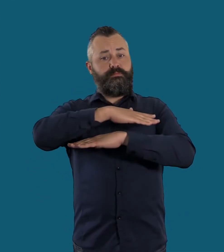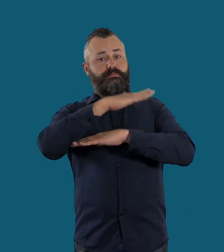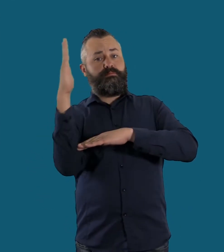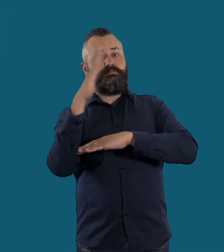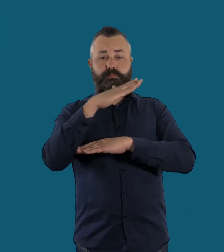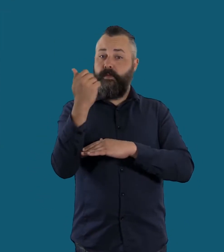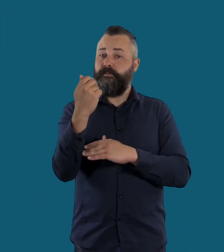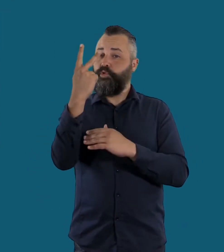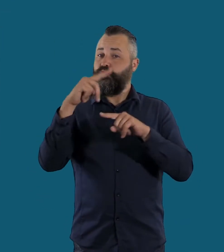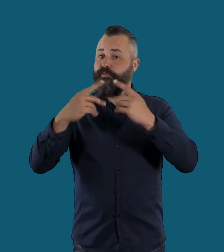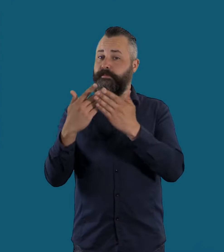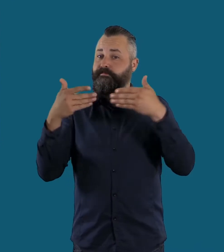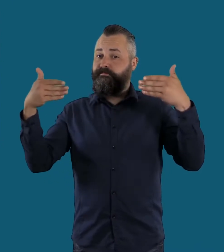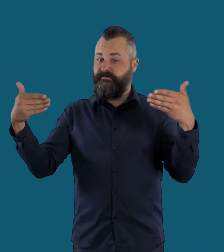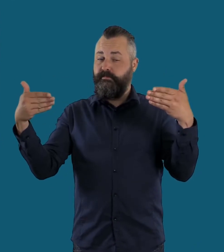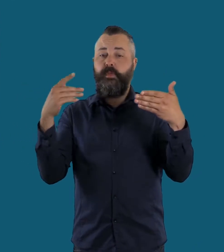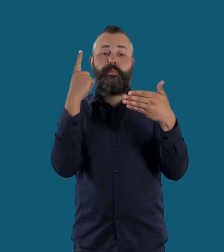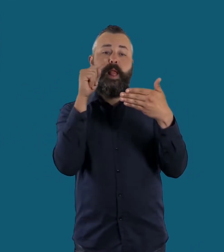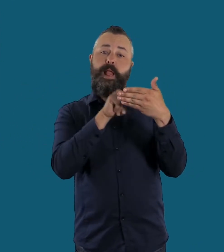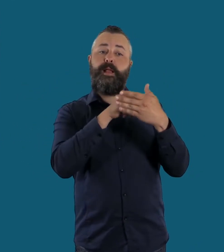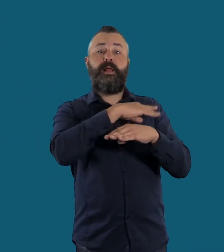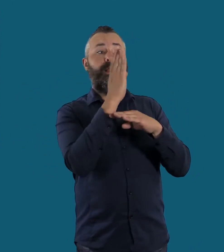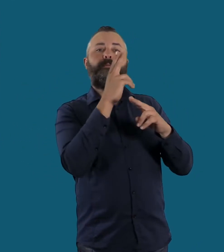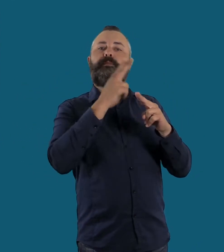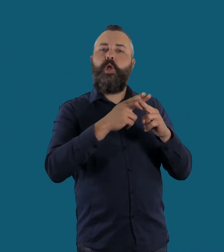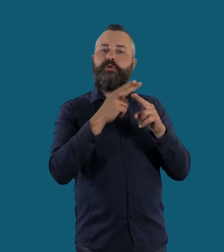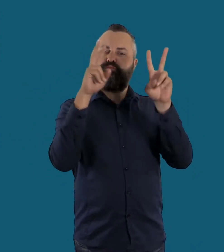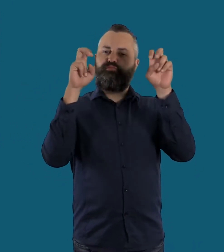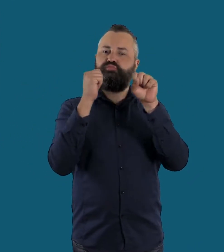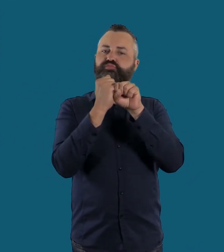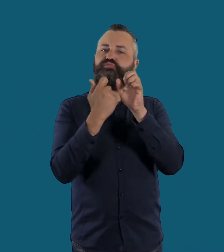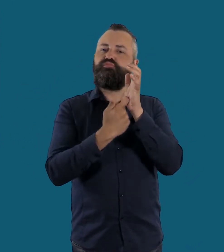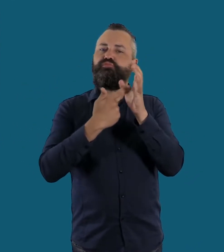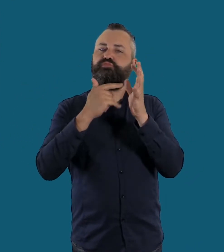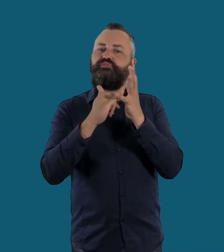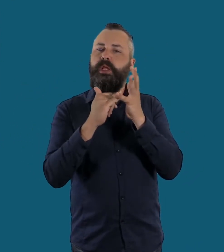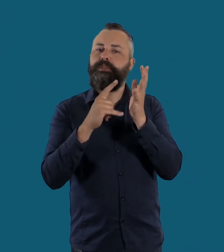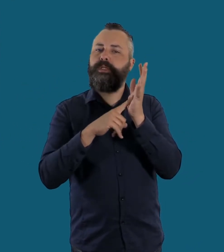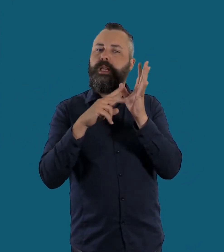The Bureau forecast includes fire danger index information. One index is used for grasslands,